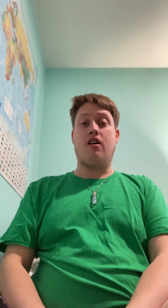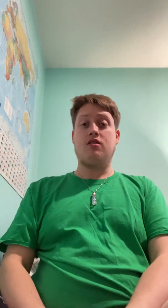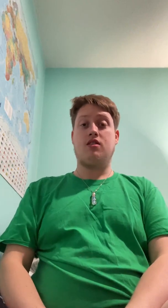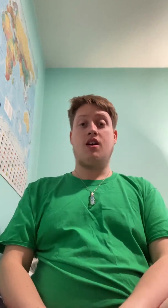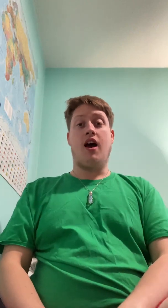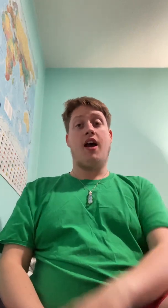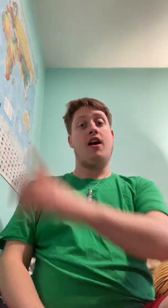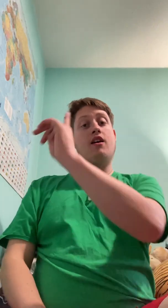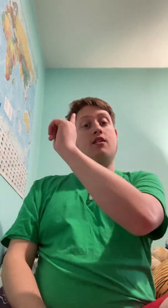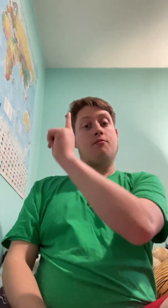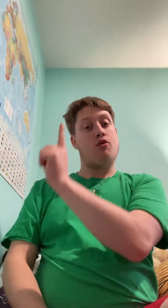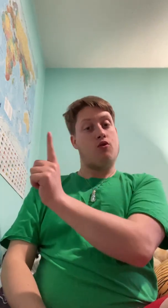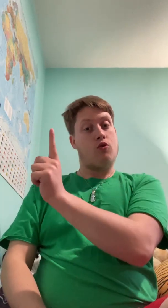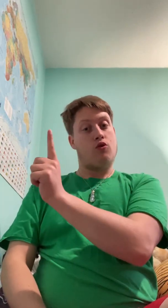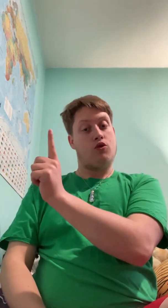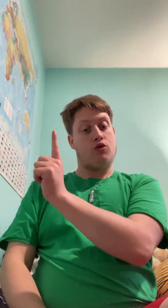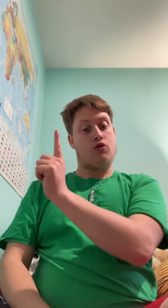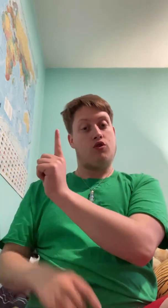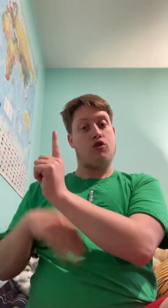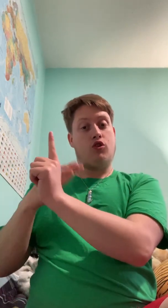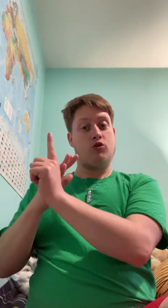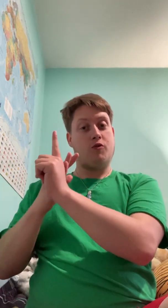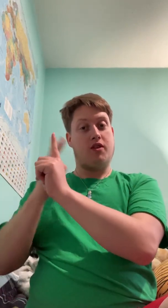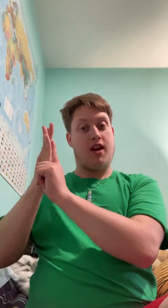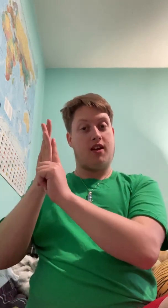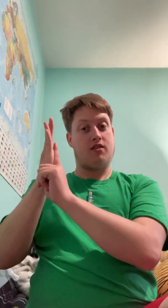Fast. You put your non-dominant hand,